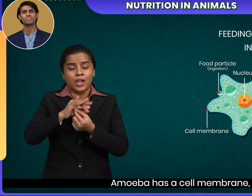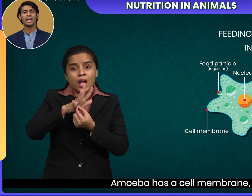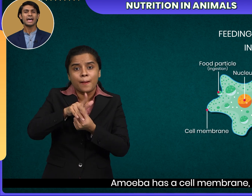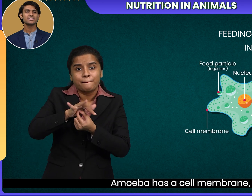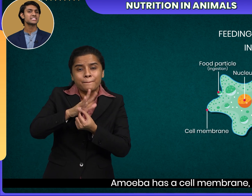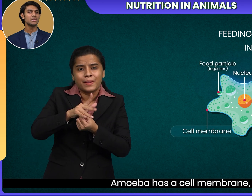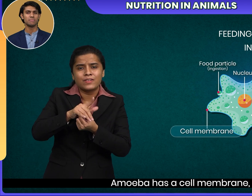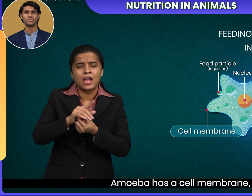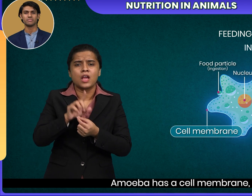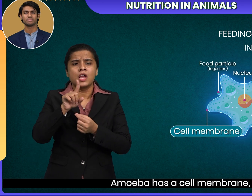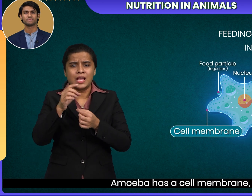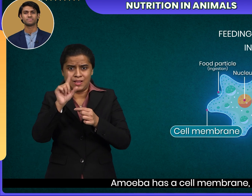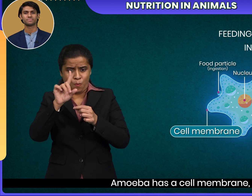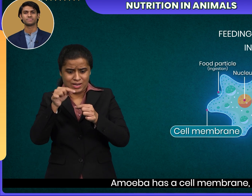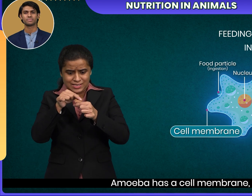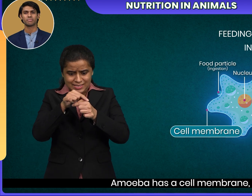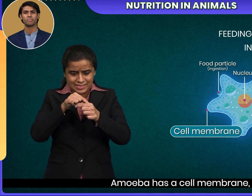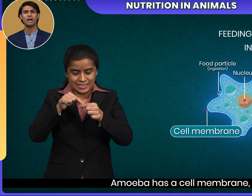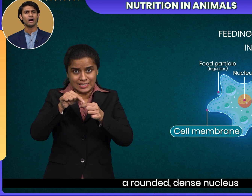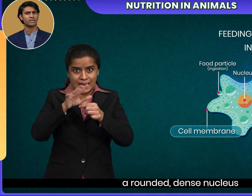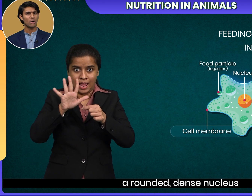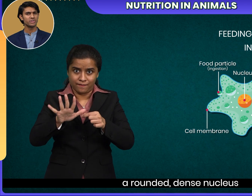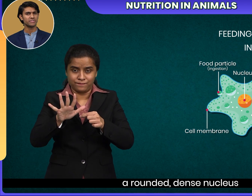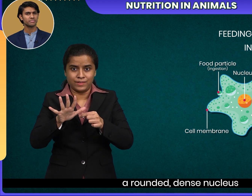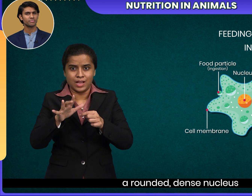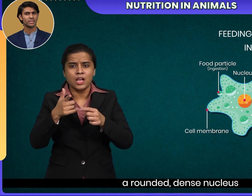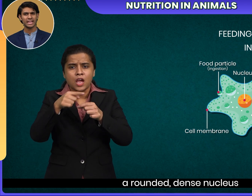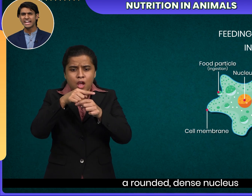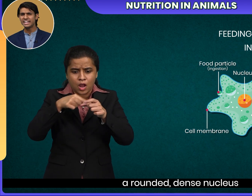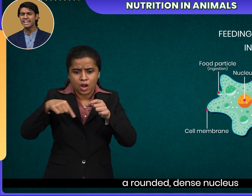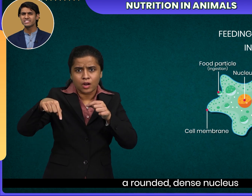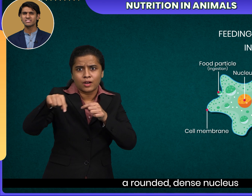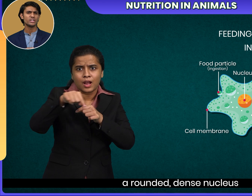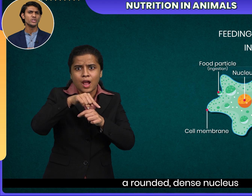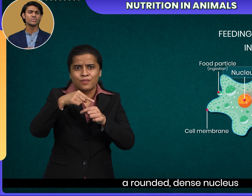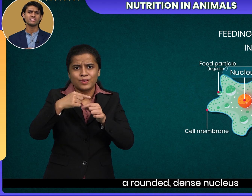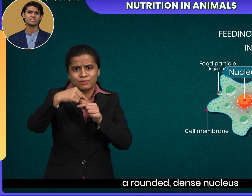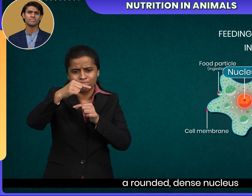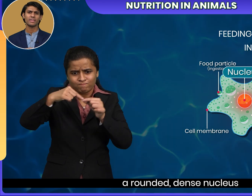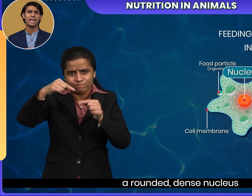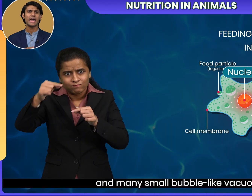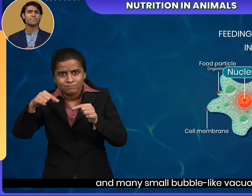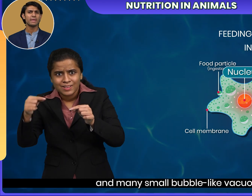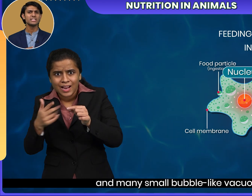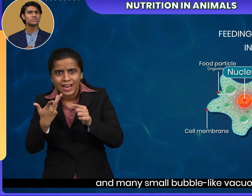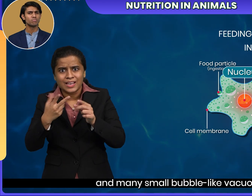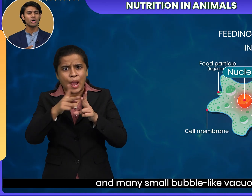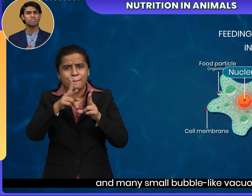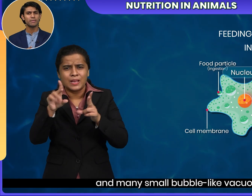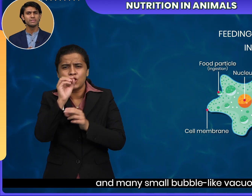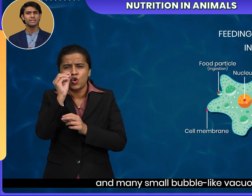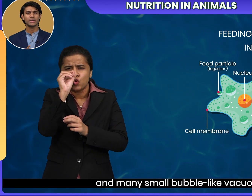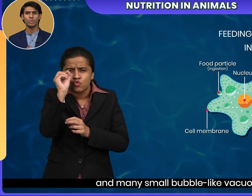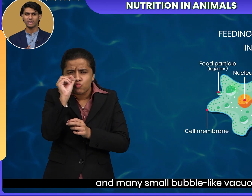Amoeba has a cell membrane, a rounded, dense nucleus, and many